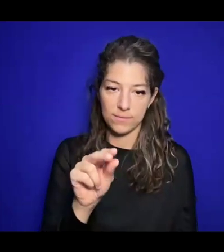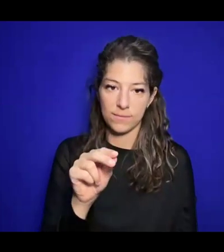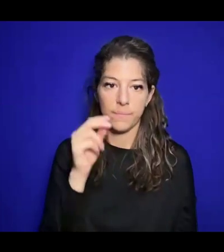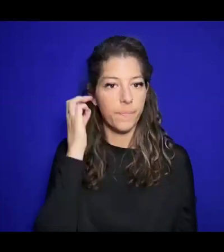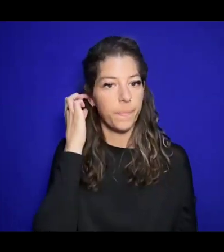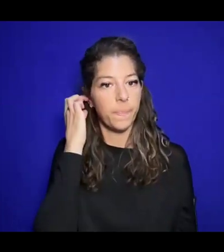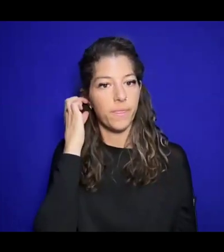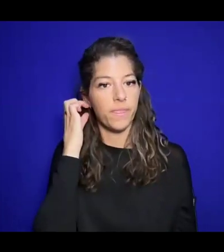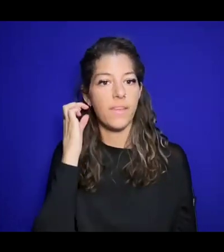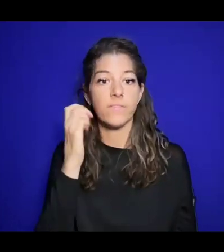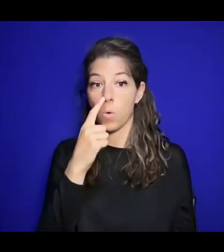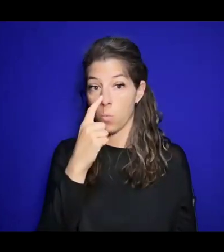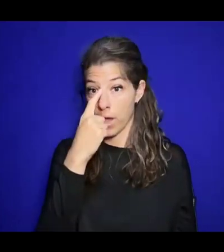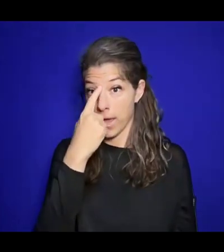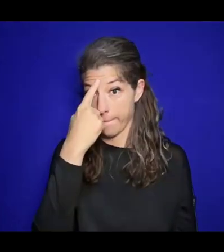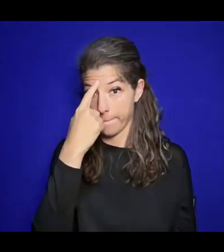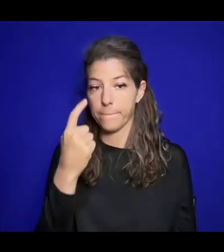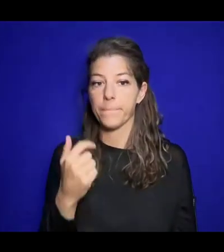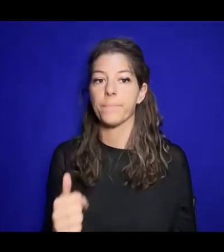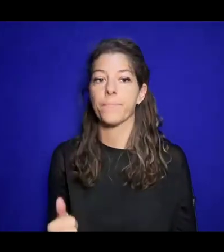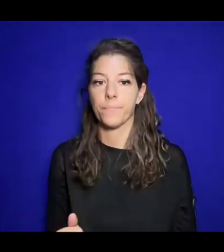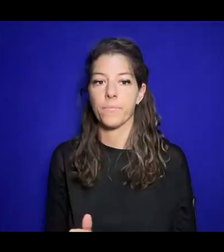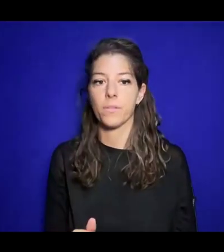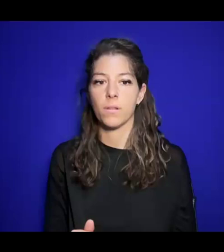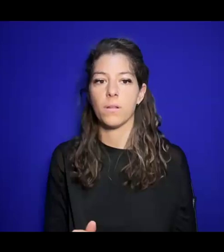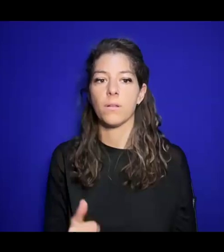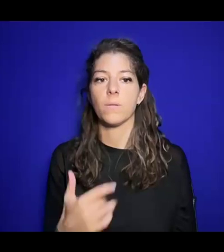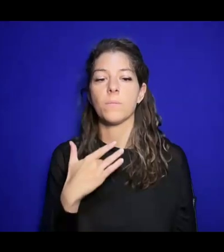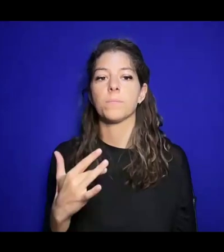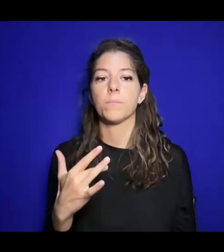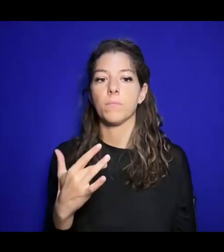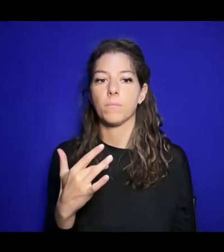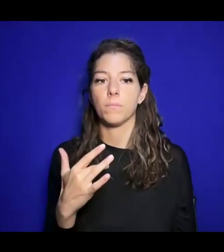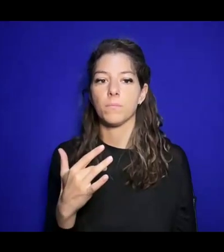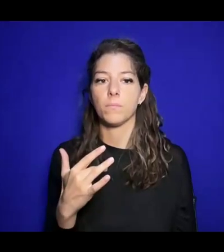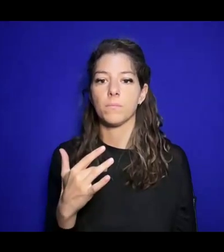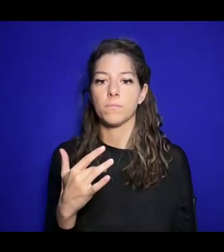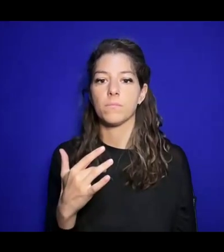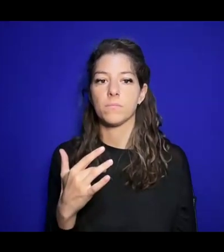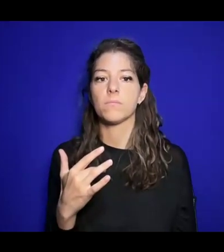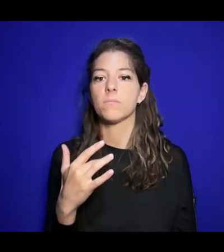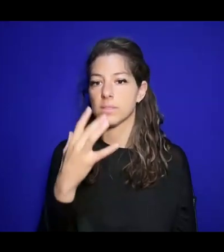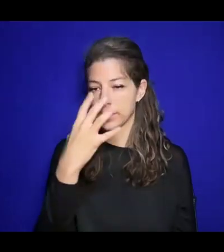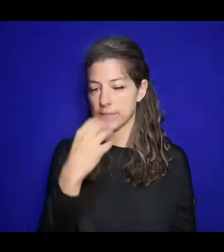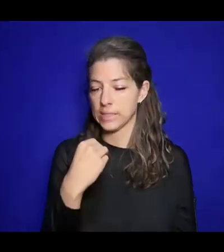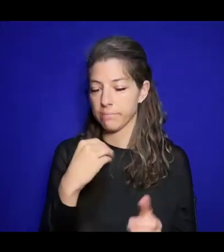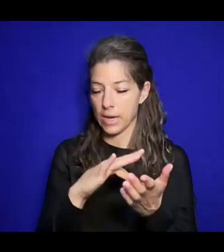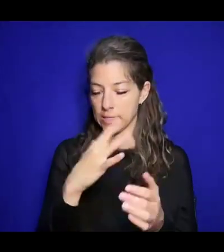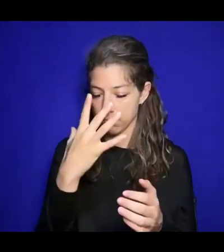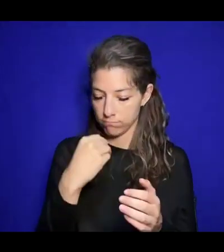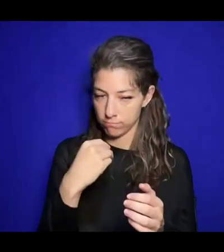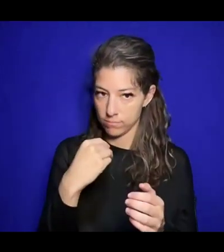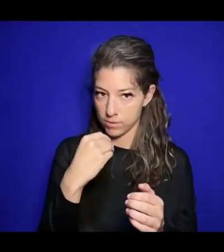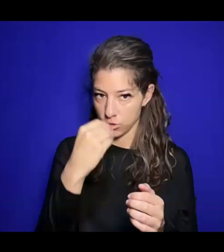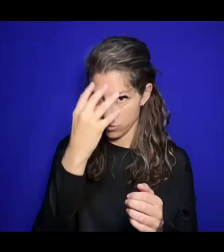these. They have to go way up in here. So it's usually a general anesthesia kind of process to